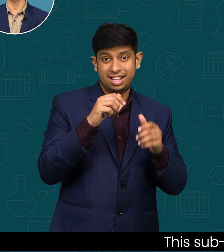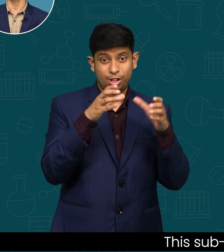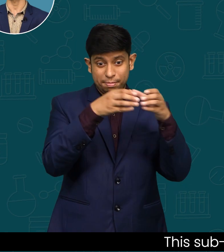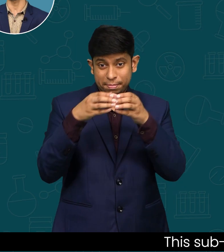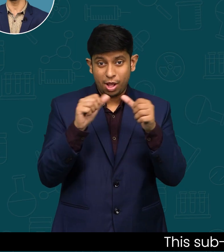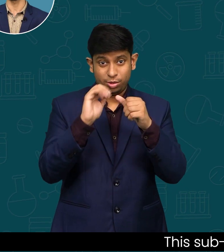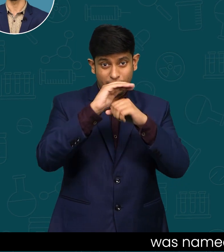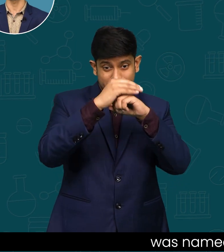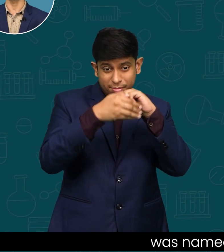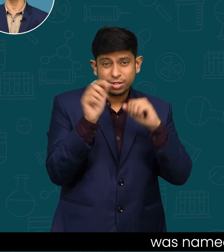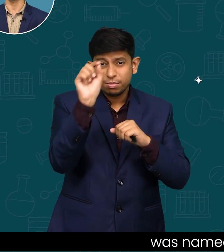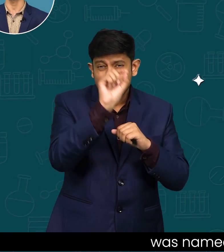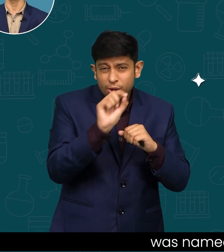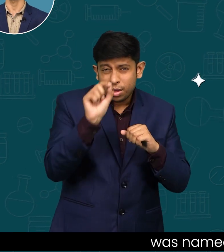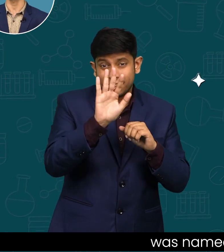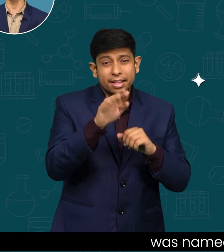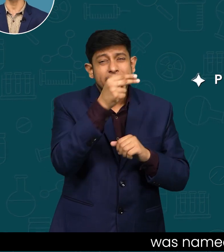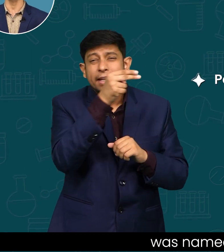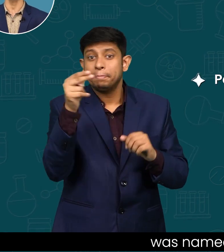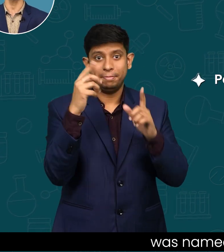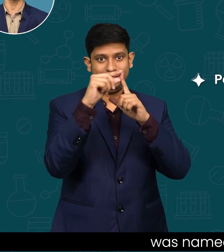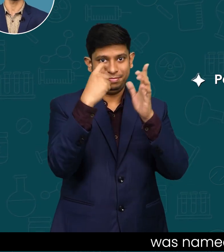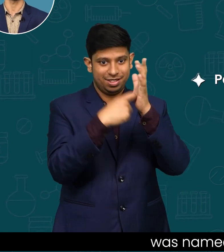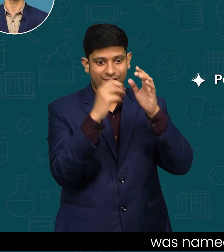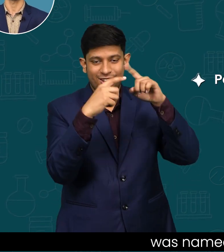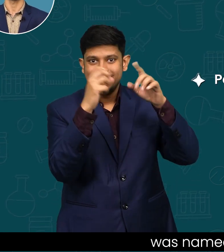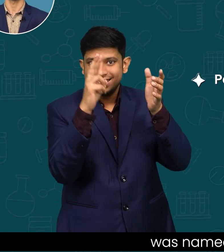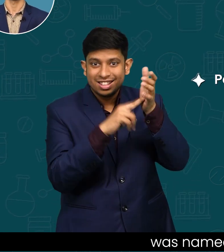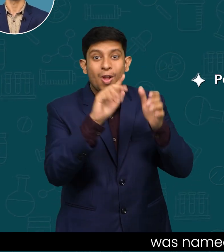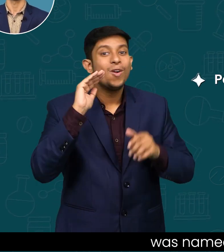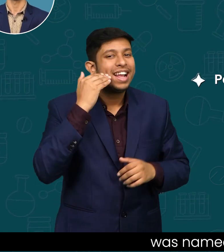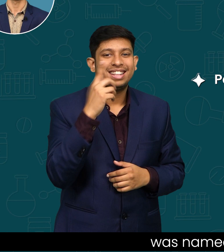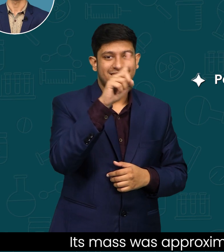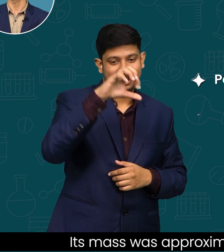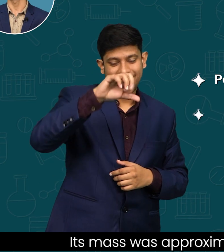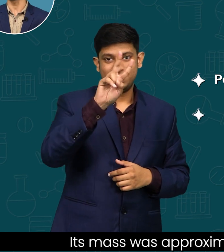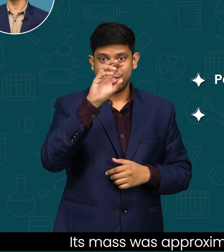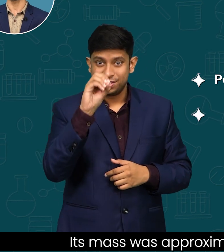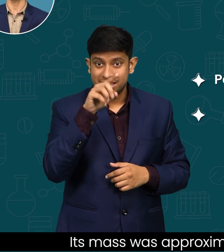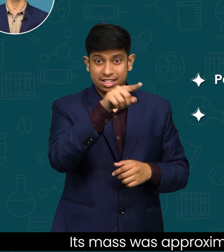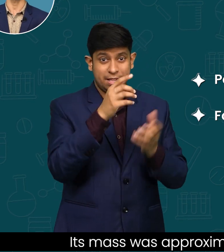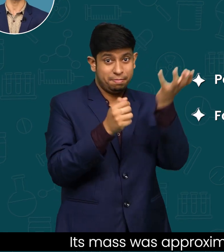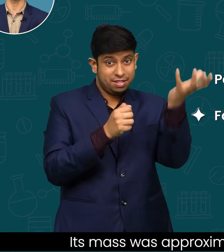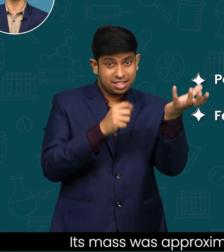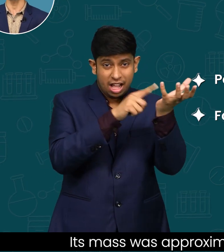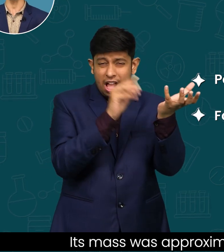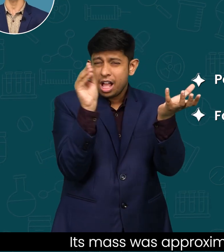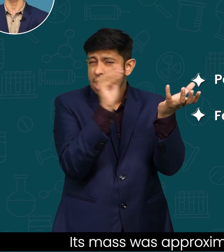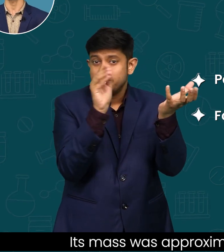This subatomic particle was named as proton in 1920. Its mass was